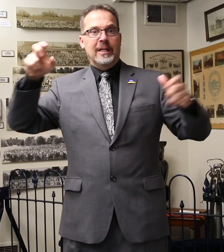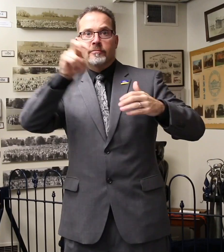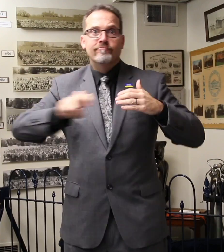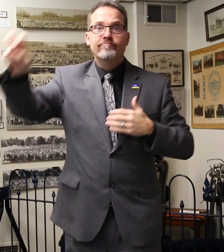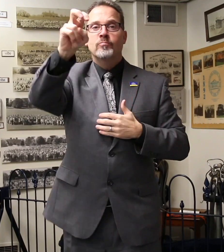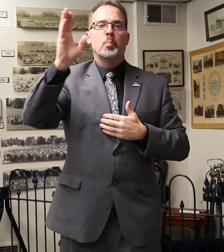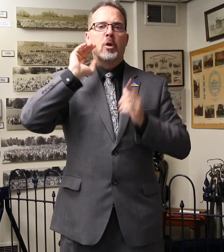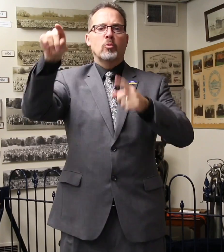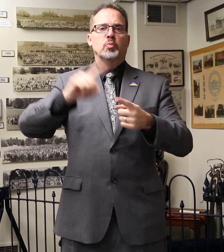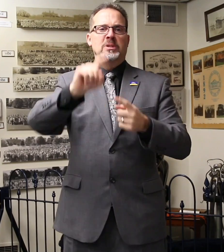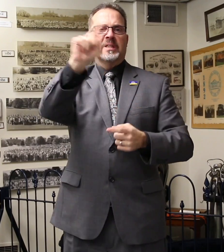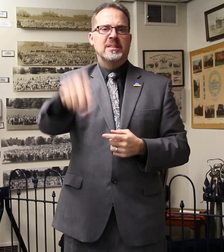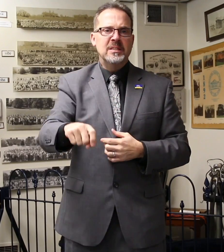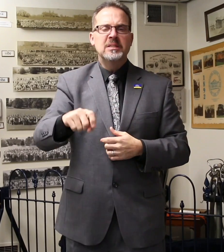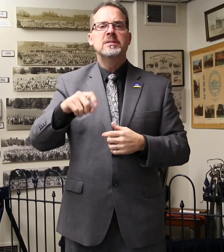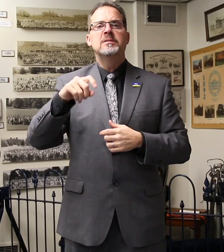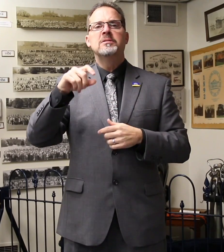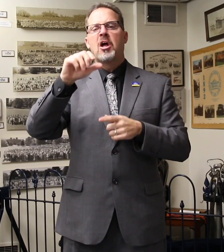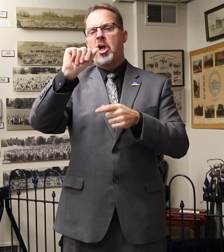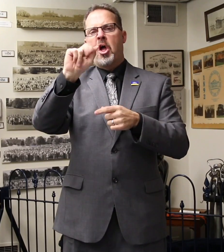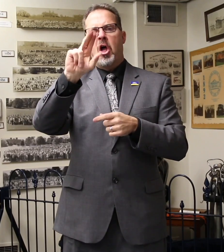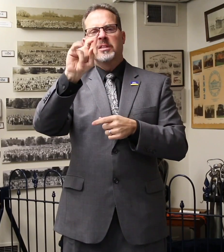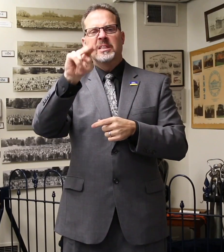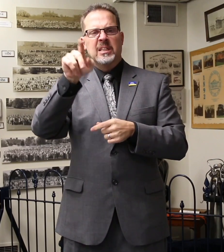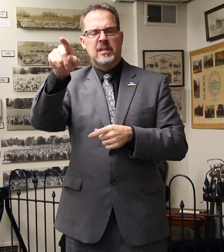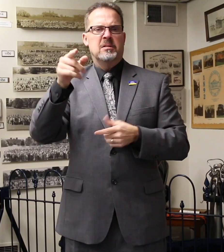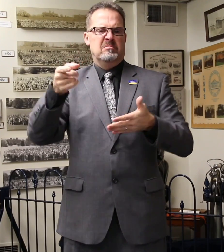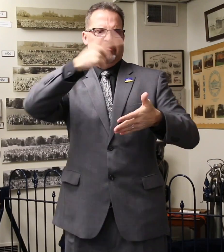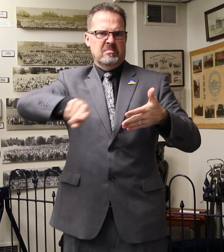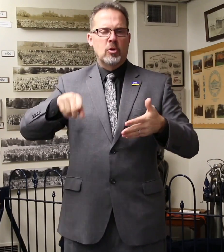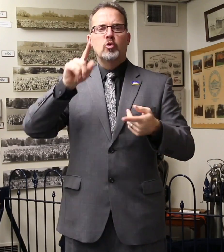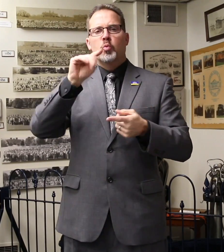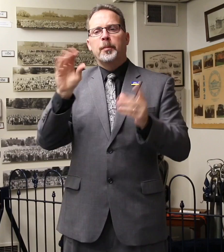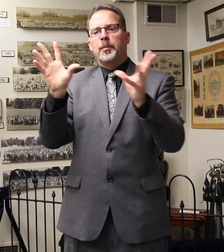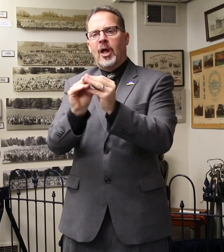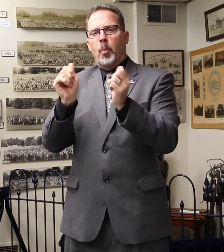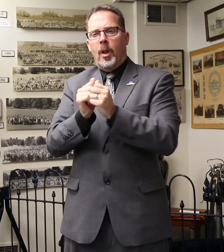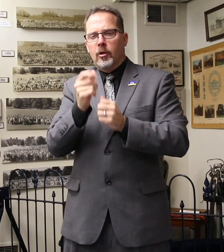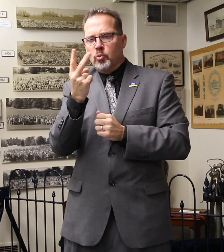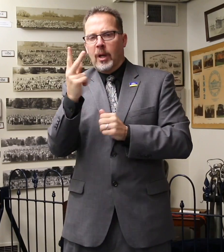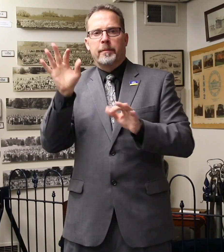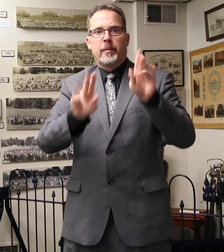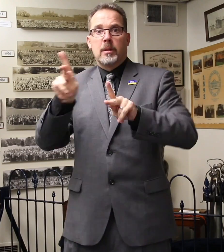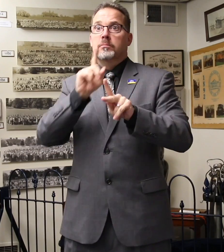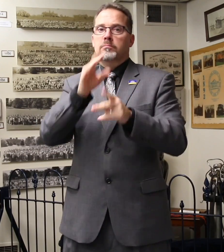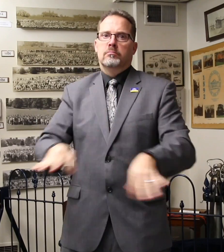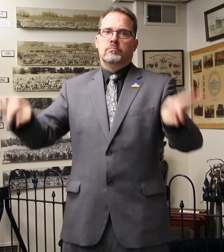The next big trips I'm planning are coming up. I'm going to be traveling to Texas, and